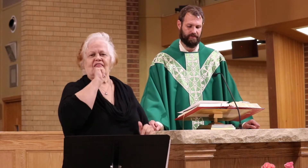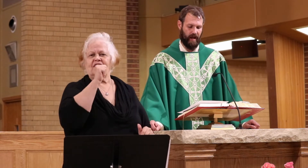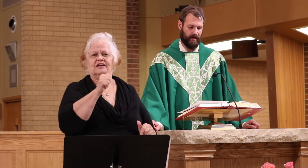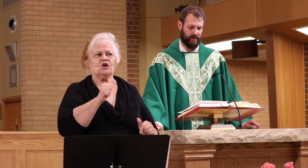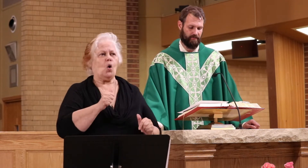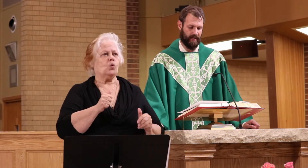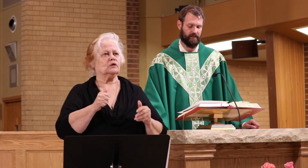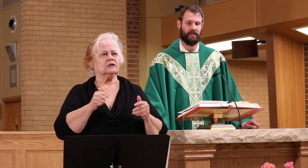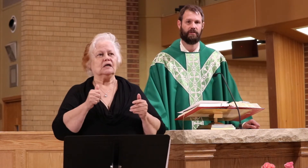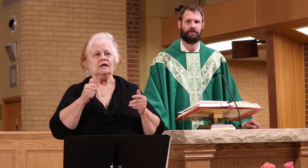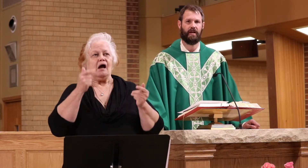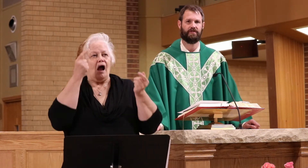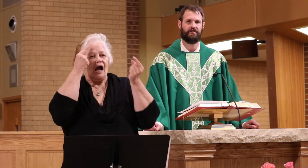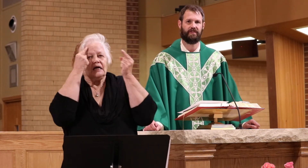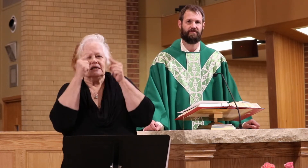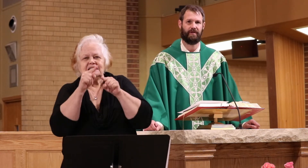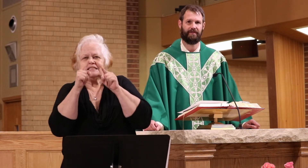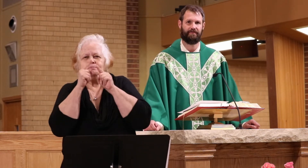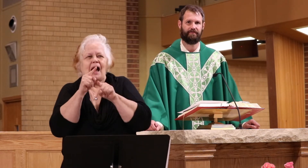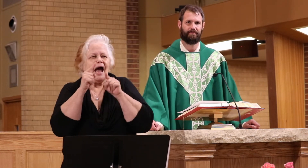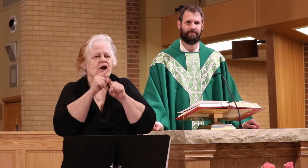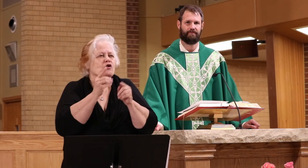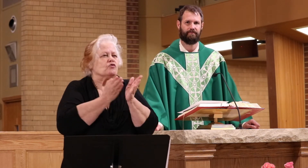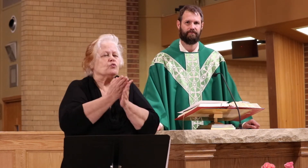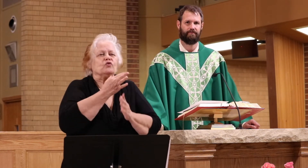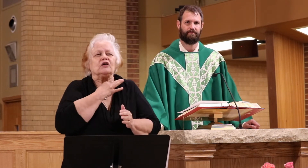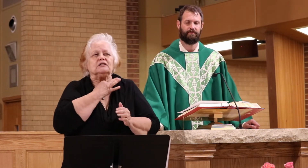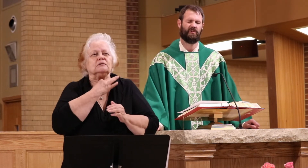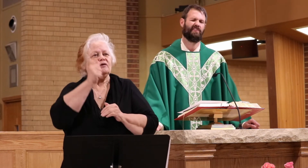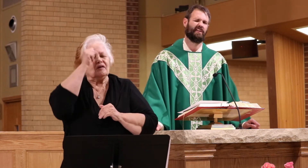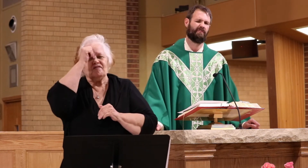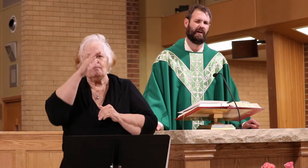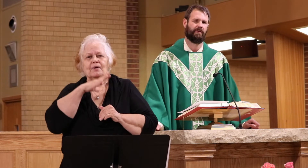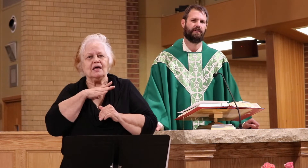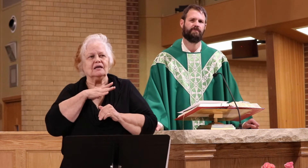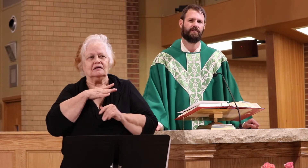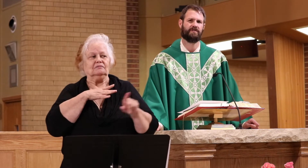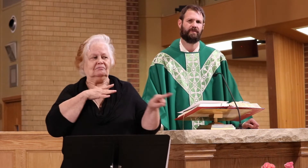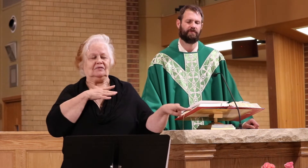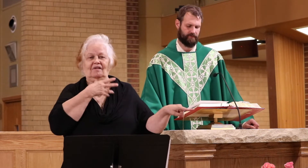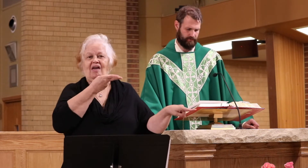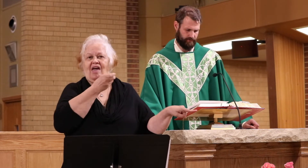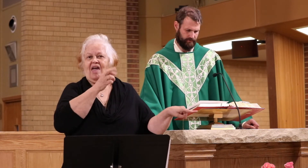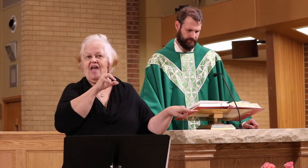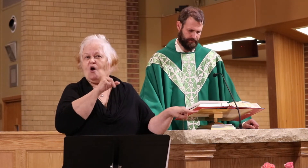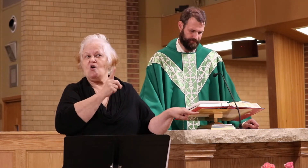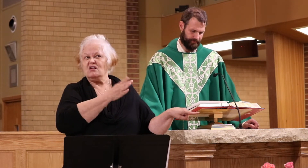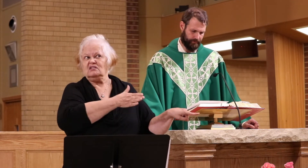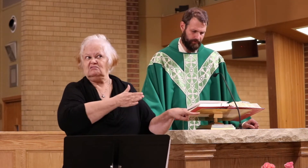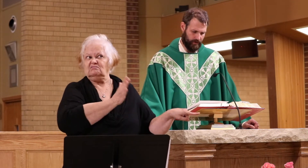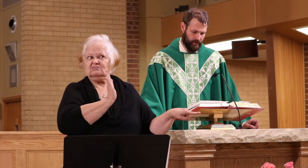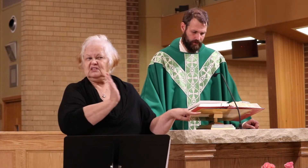reveries inspired by the curiosity of men. You can think of Herod, for example.